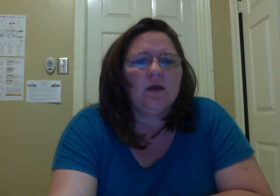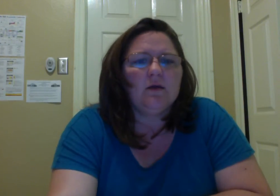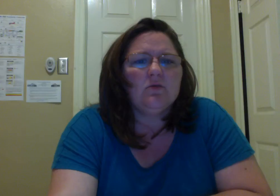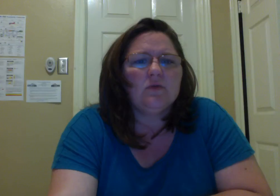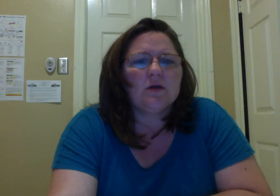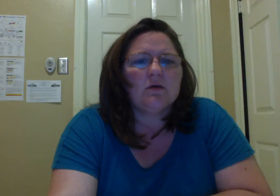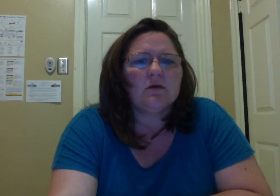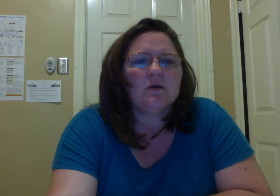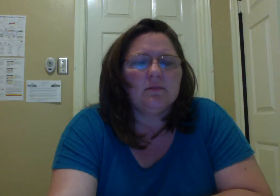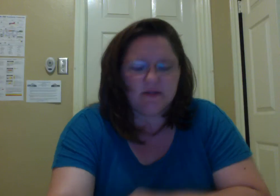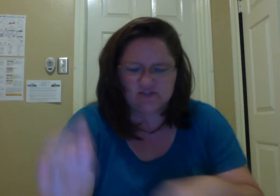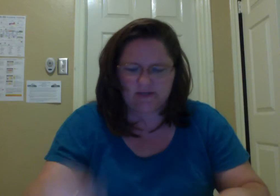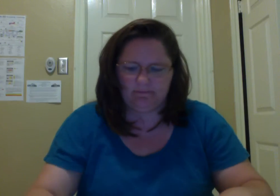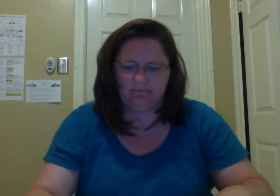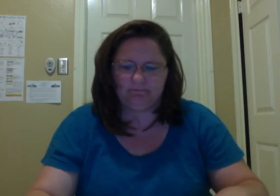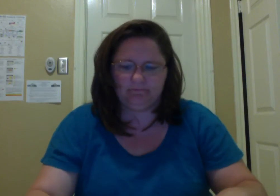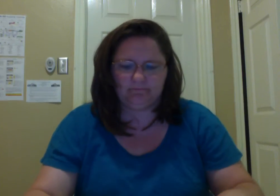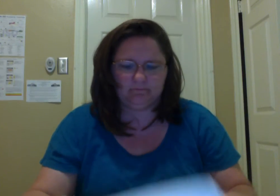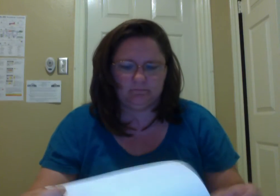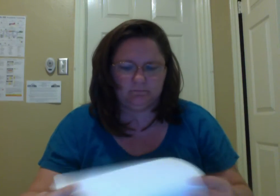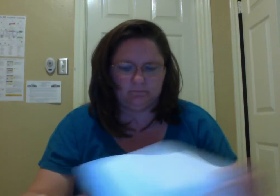Now we are on page 18.